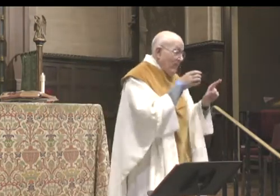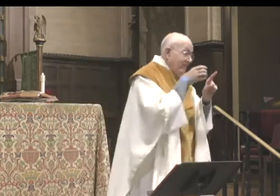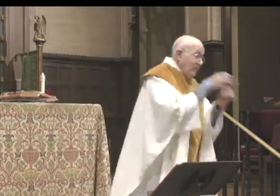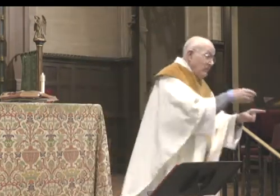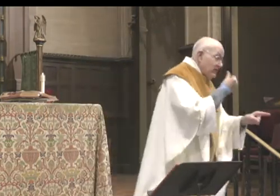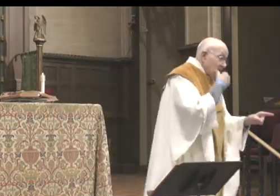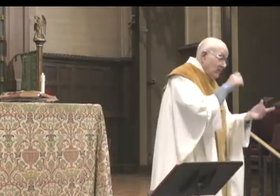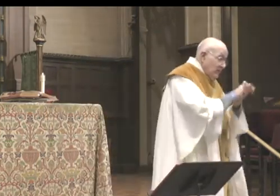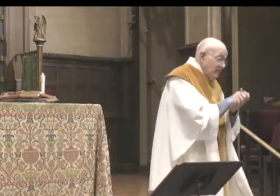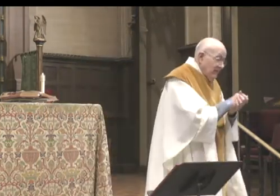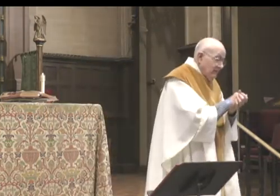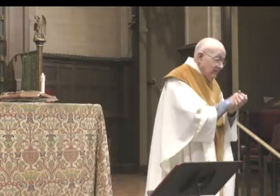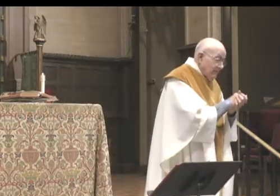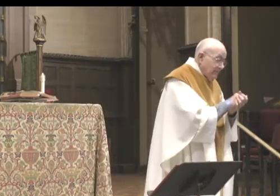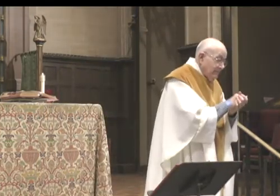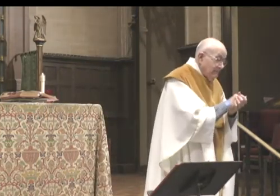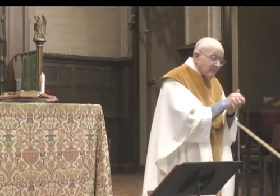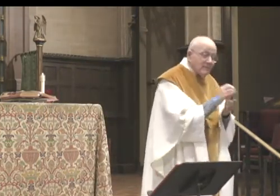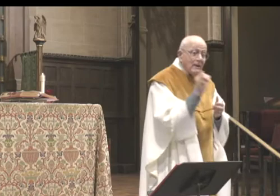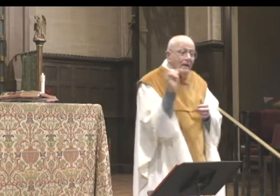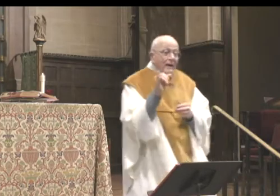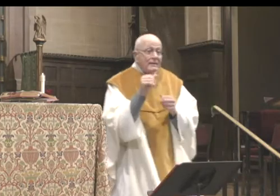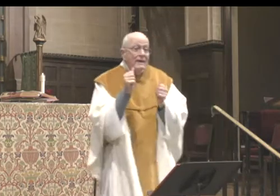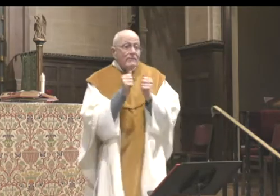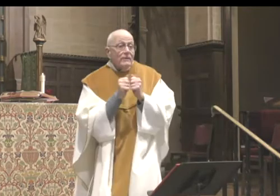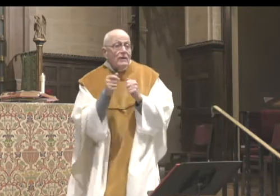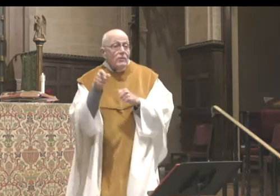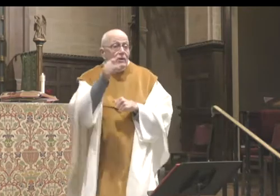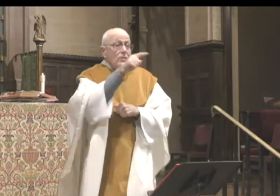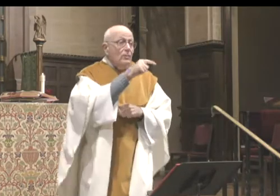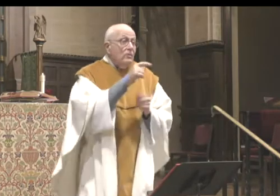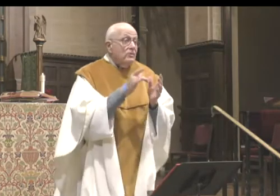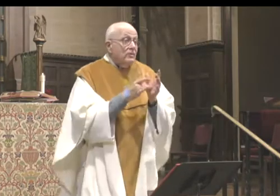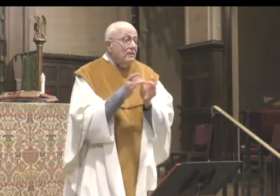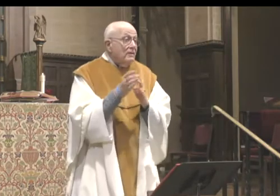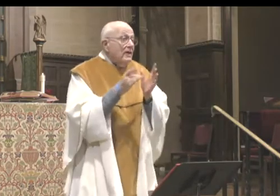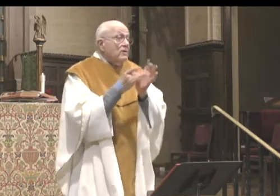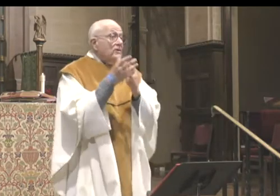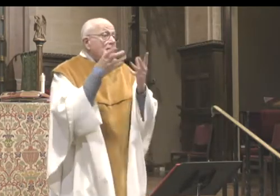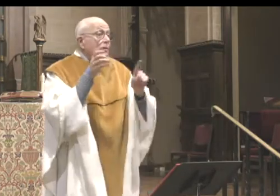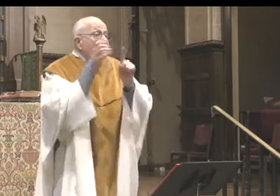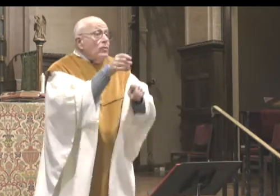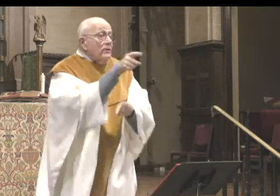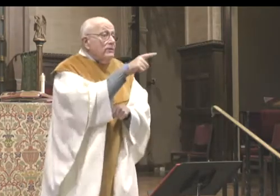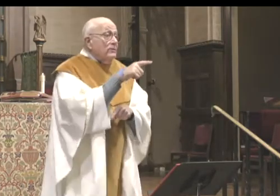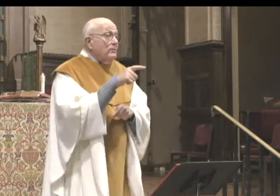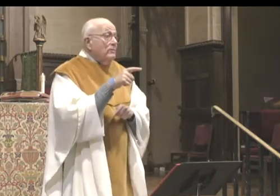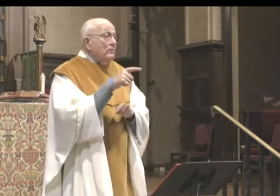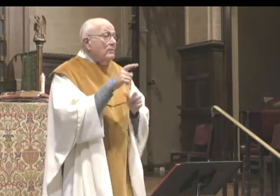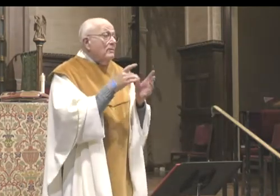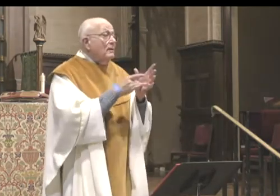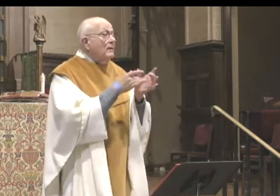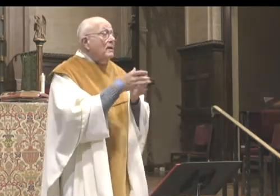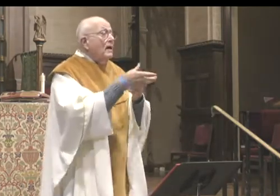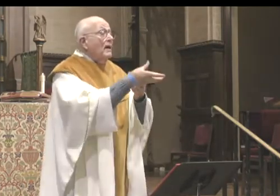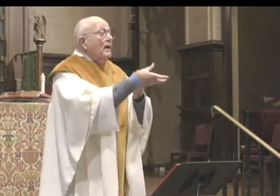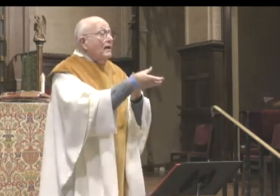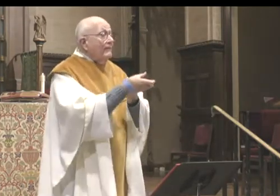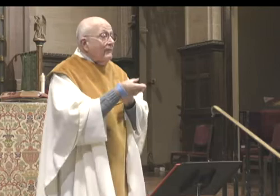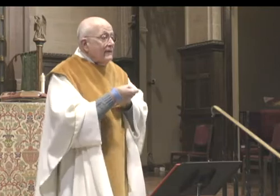The story of the king and the girl forced the girl to marry him. Same with you. Jesus doesn't want to force you. Jesus